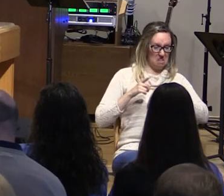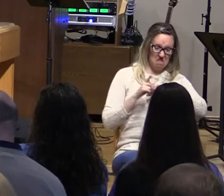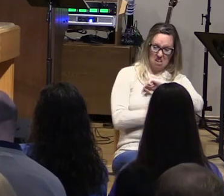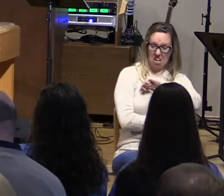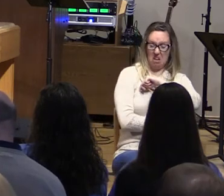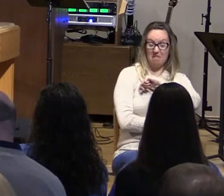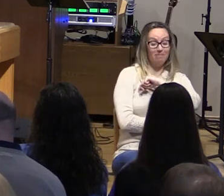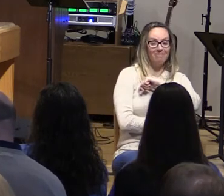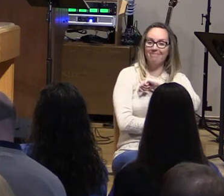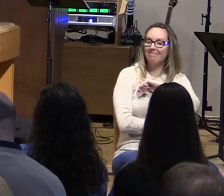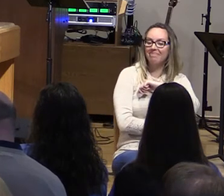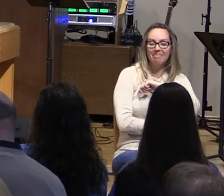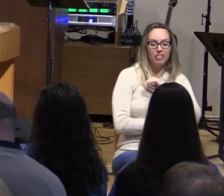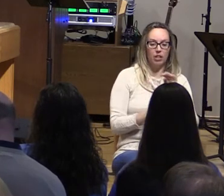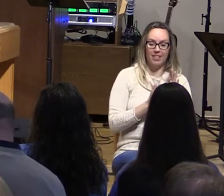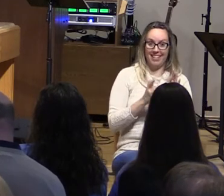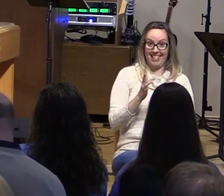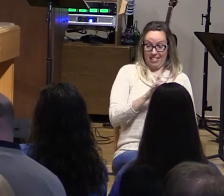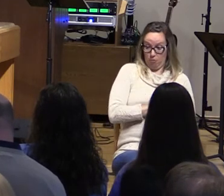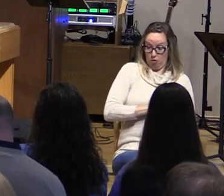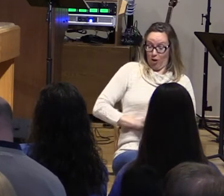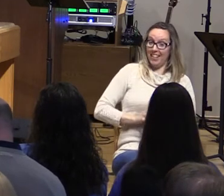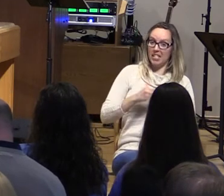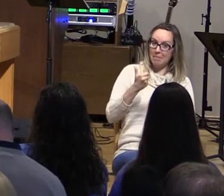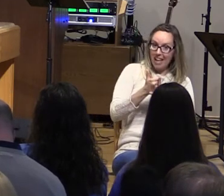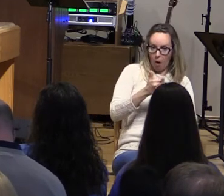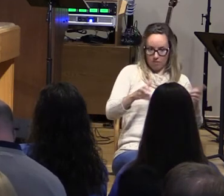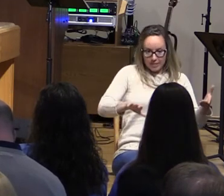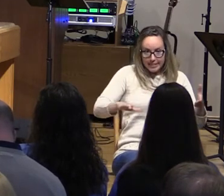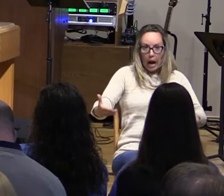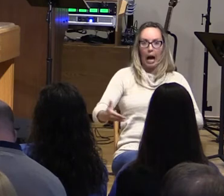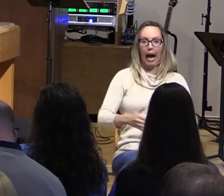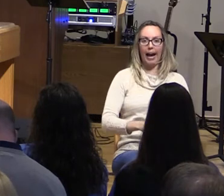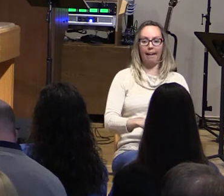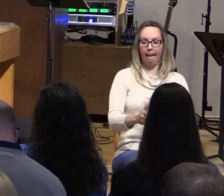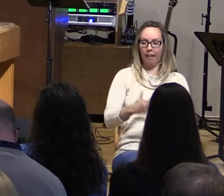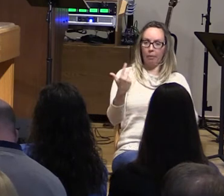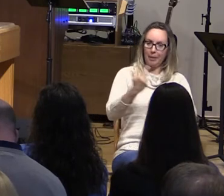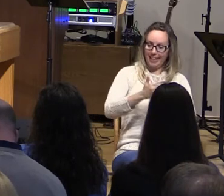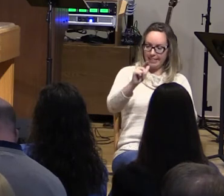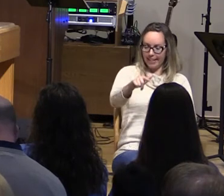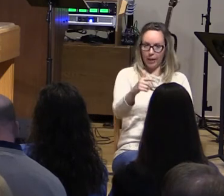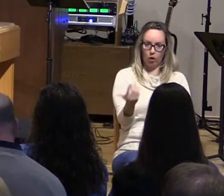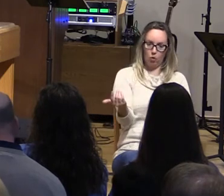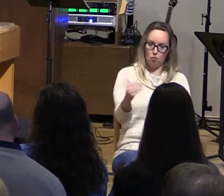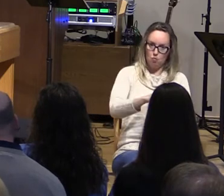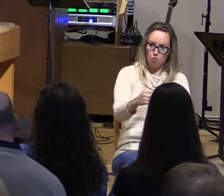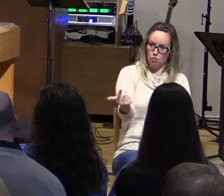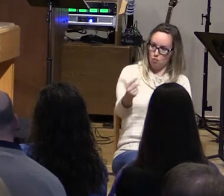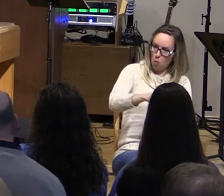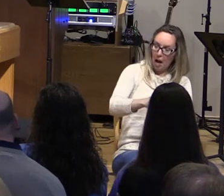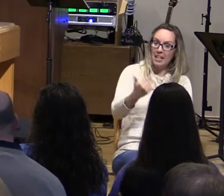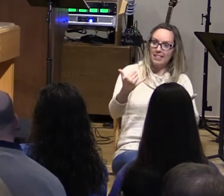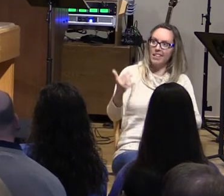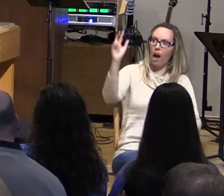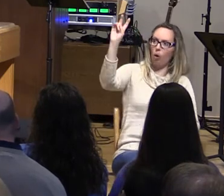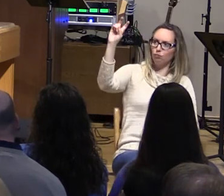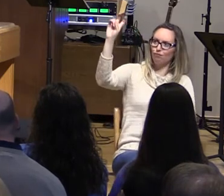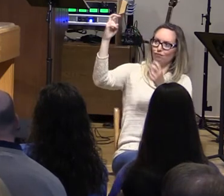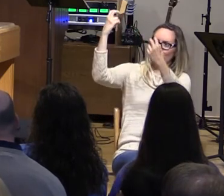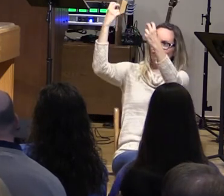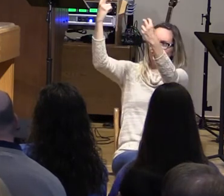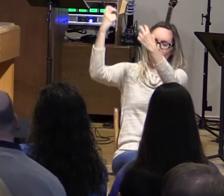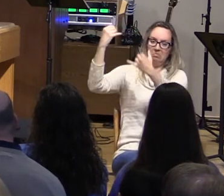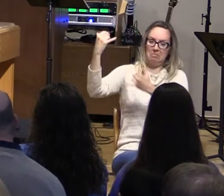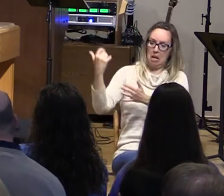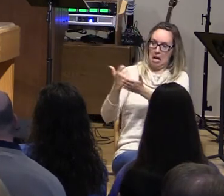Christ Jesus is the one who died, and more than that, who was raised, who is at the right hand of God, who indeed is interceding for